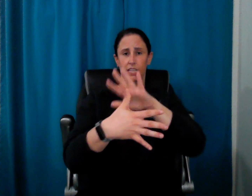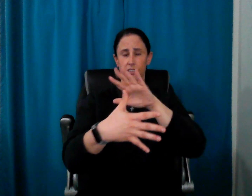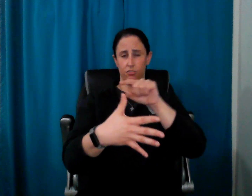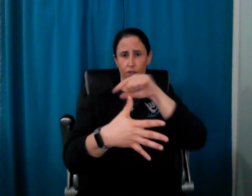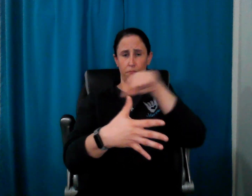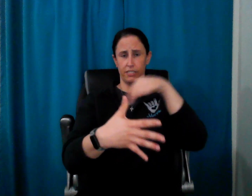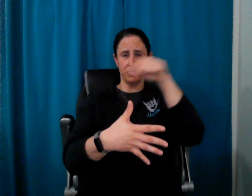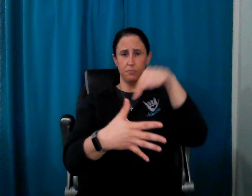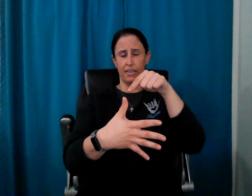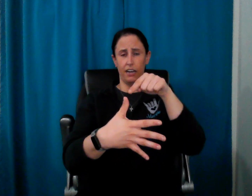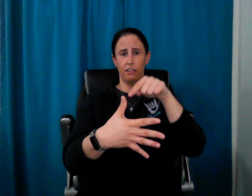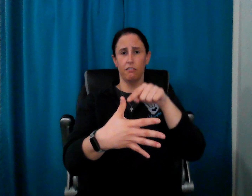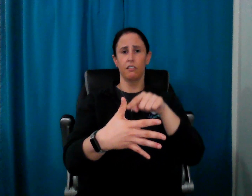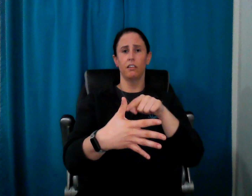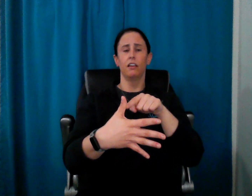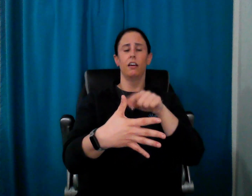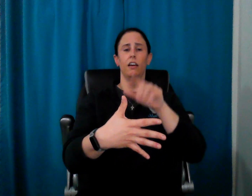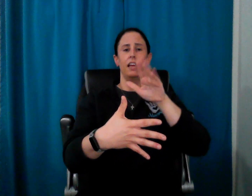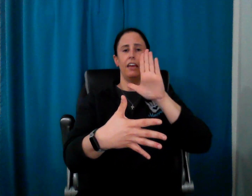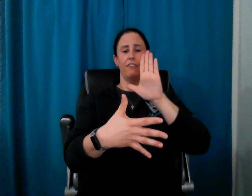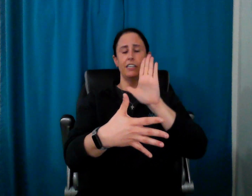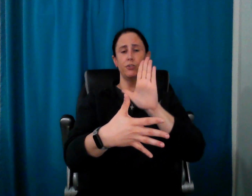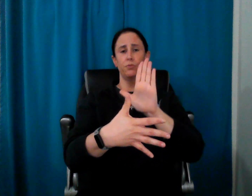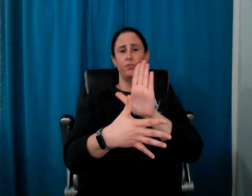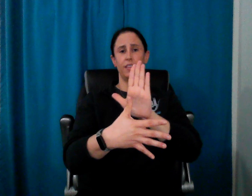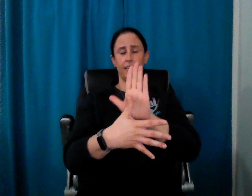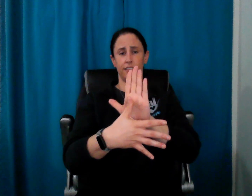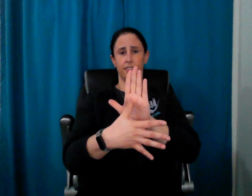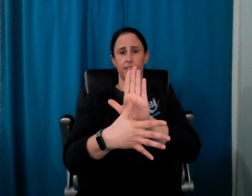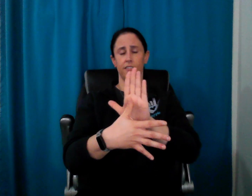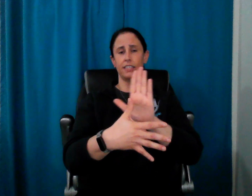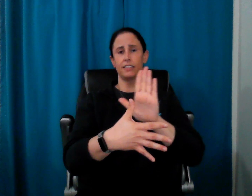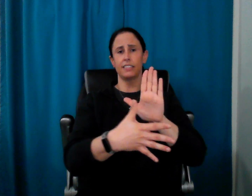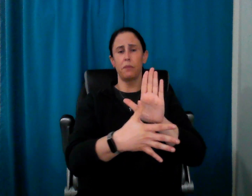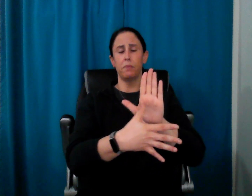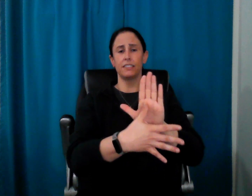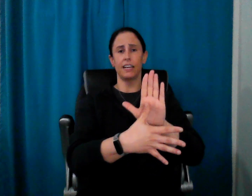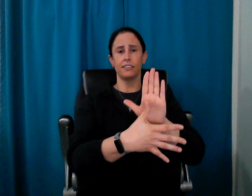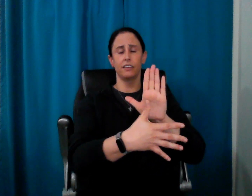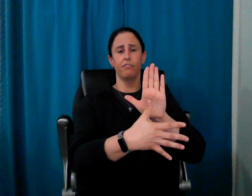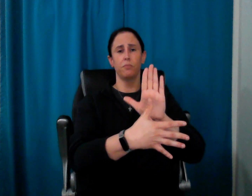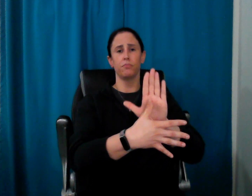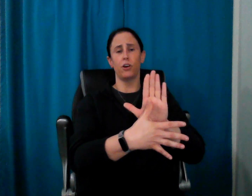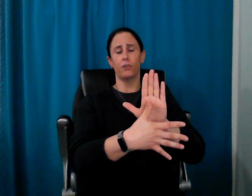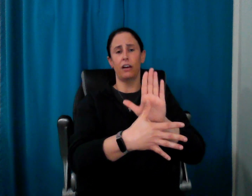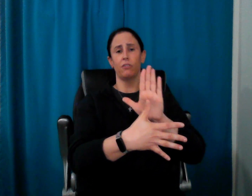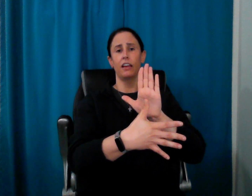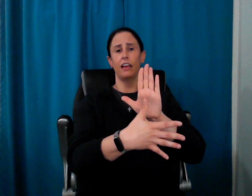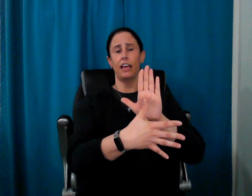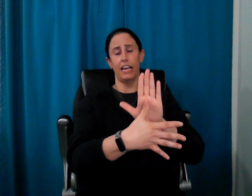this represents my dad. If I do this is a possessive pronoun hand